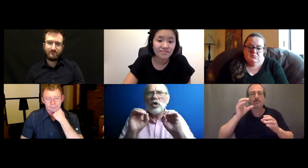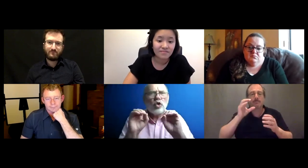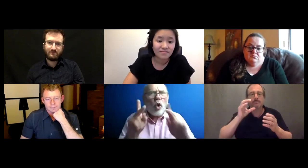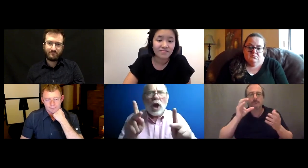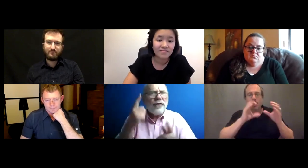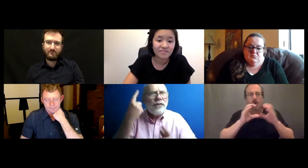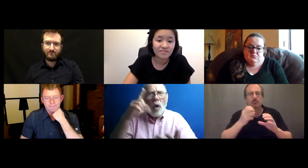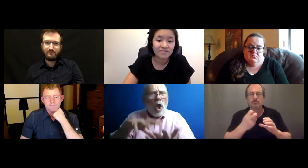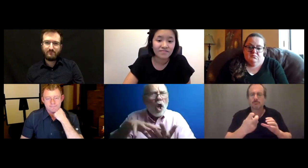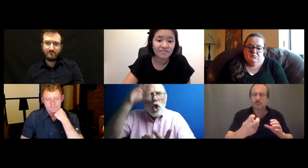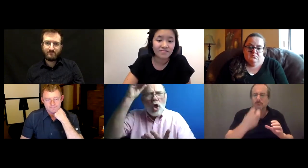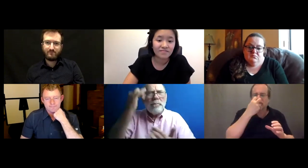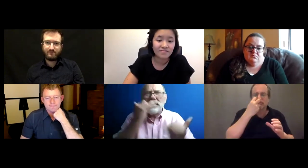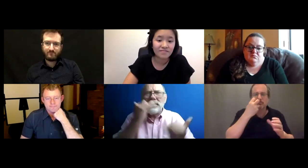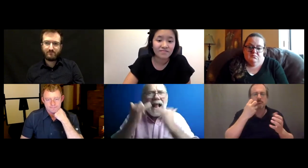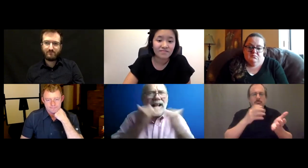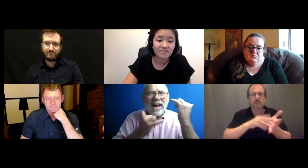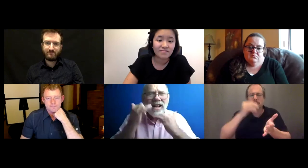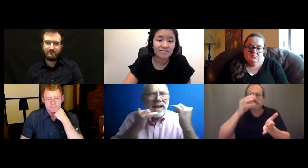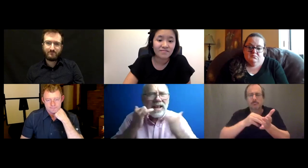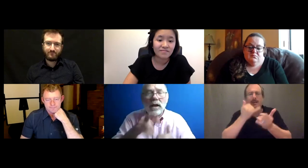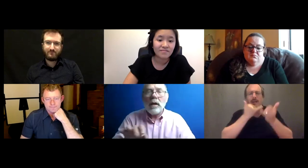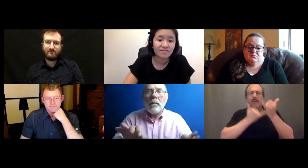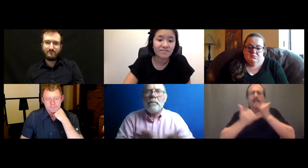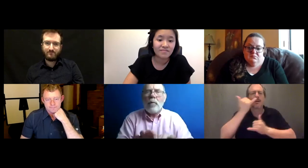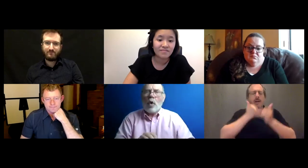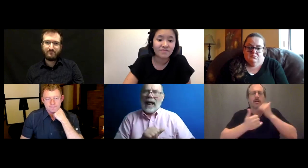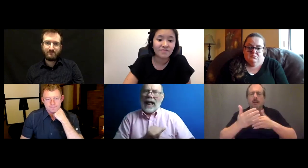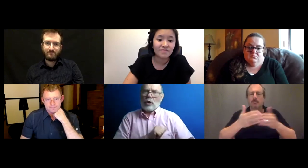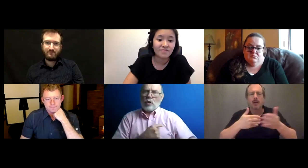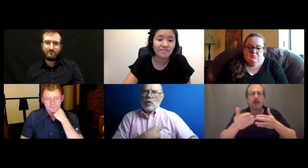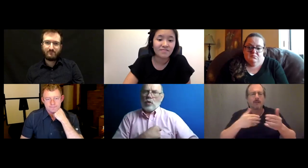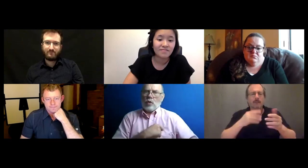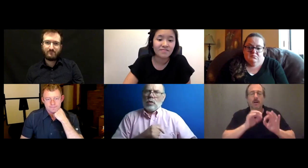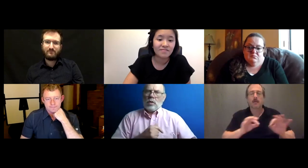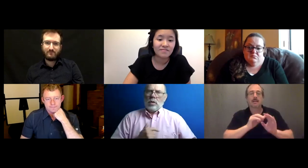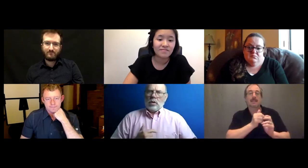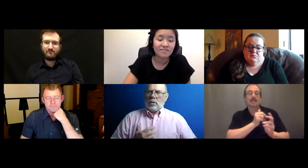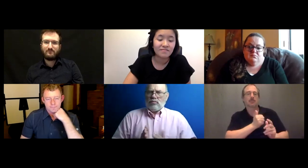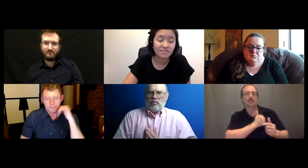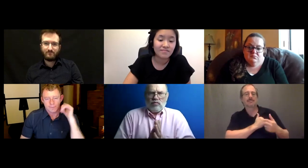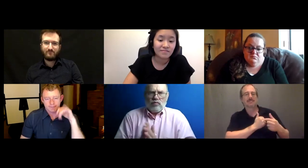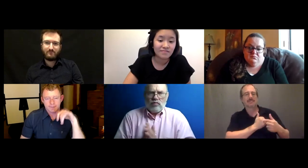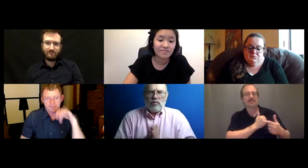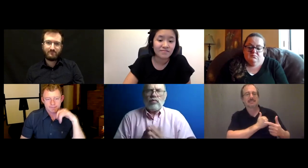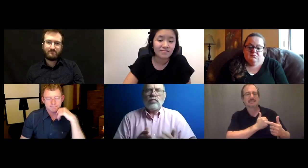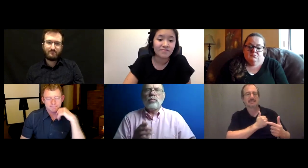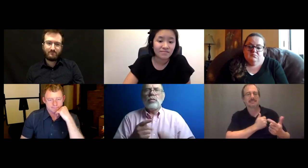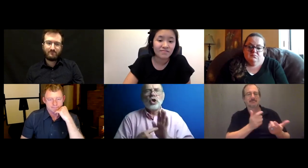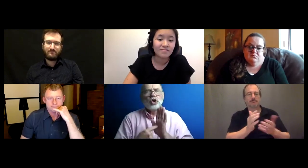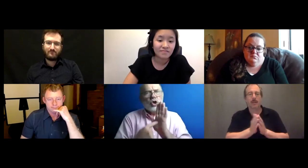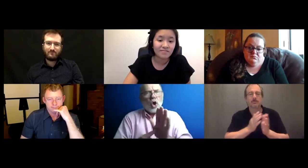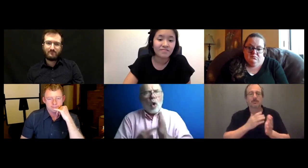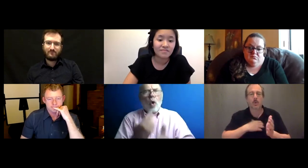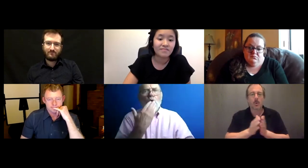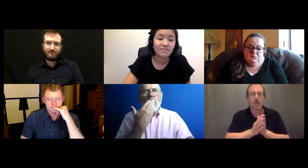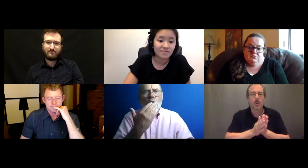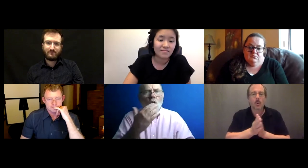Experiment, take risks. Learn through mistakes, but it's important to come forth with the right attitude, bring